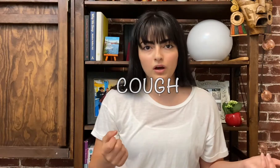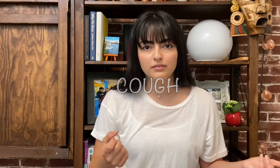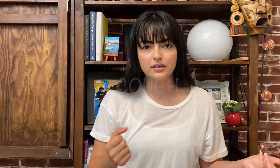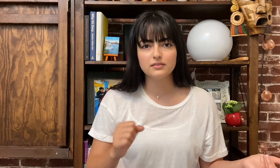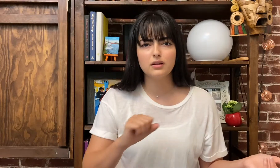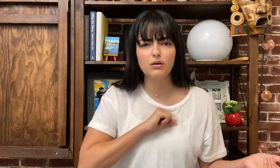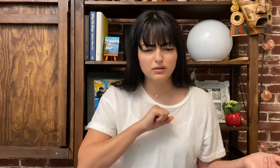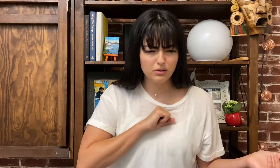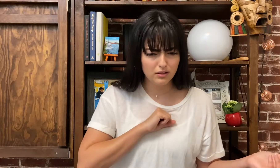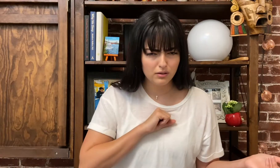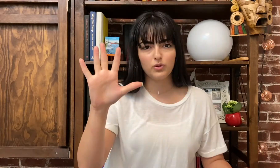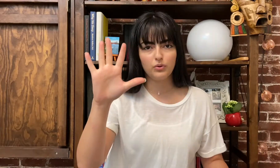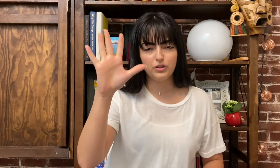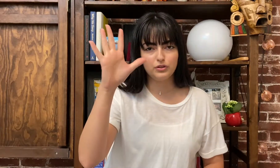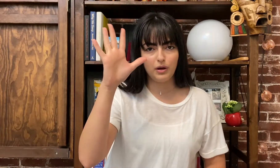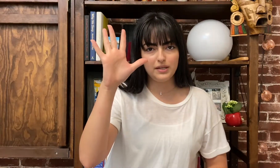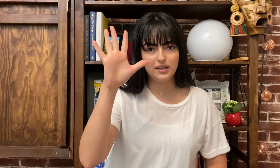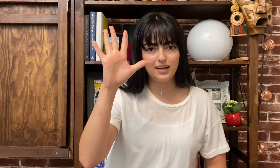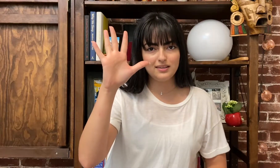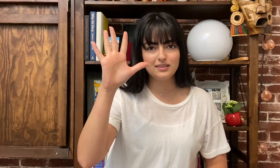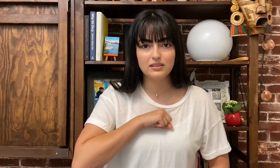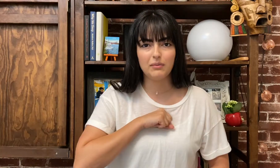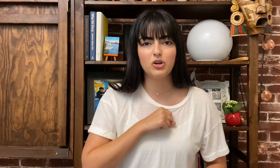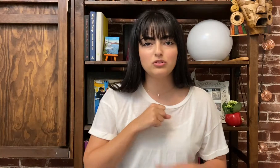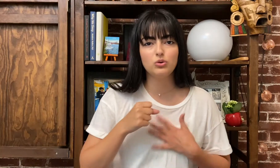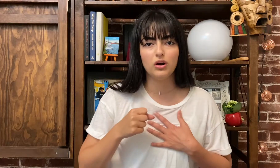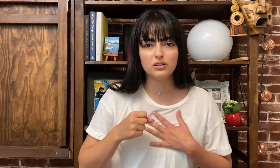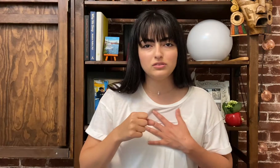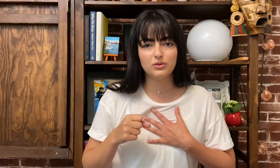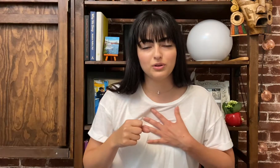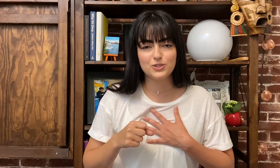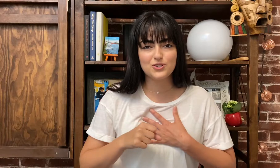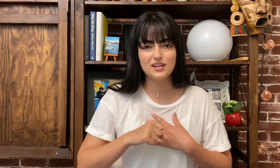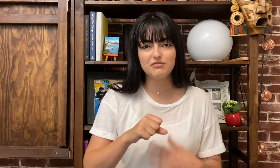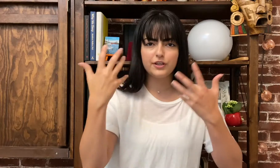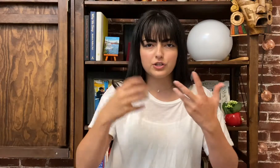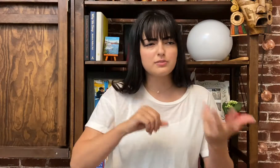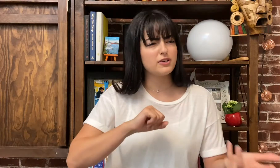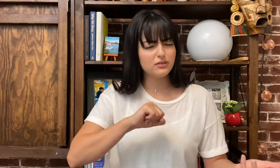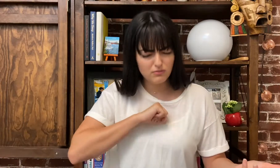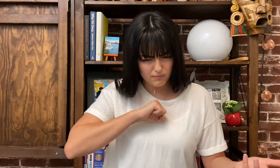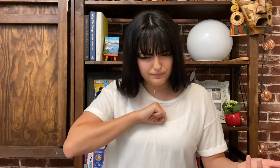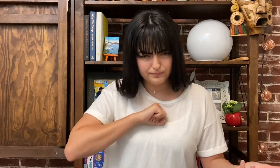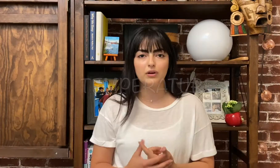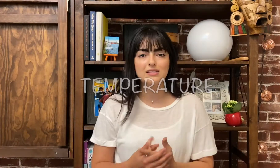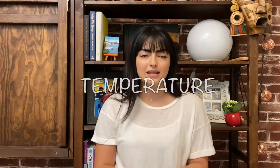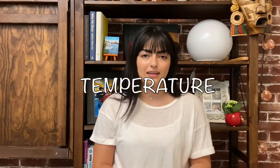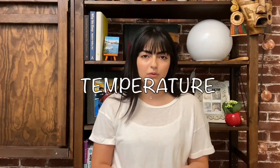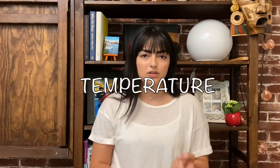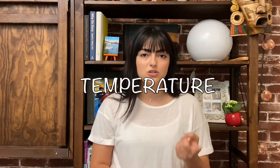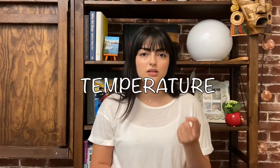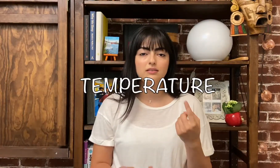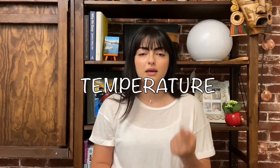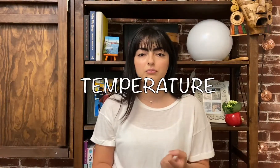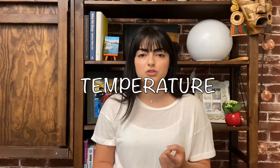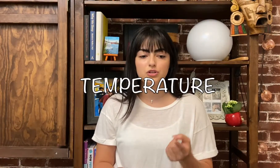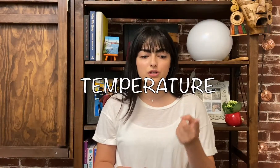Coughing. With your dominant hand, tap, not too hard, don't hurt yourself. Facial expression. In sign language, temperature